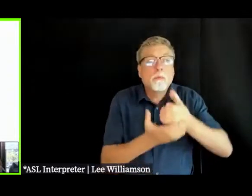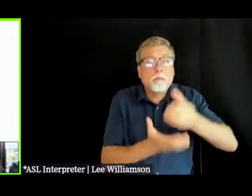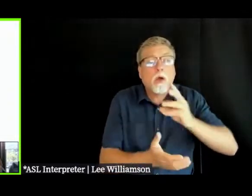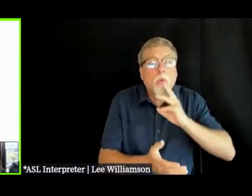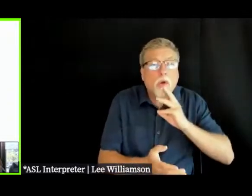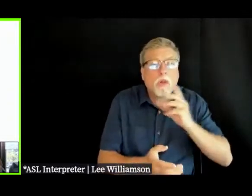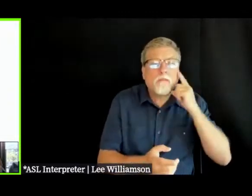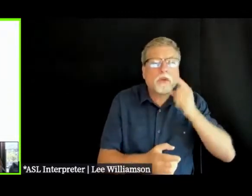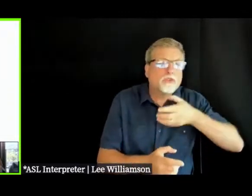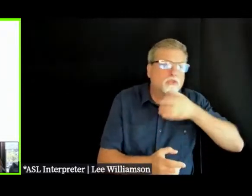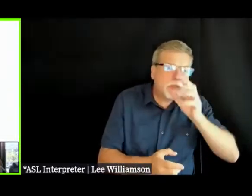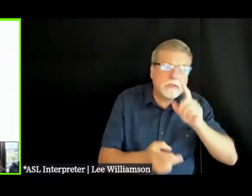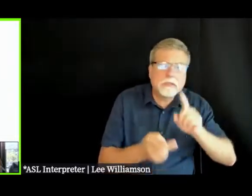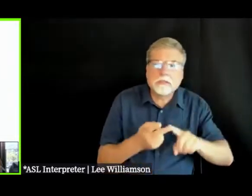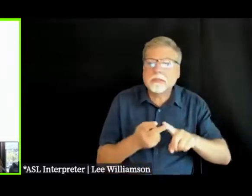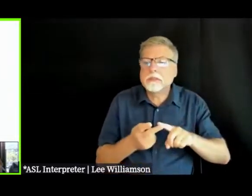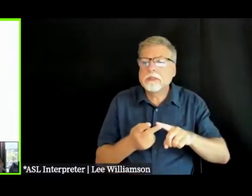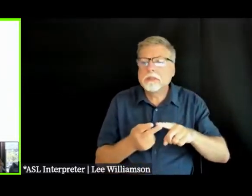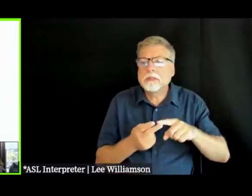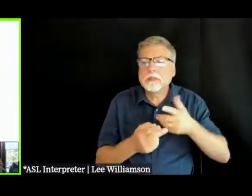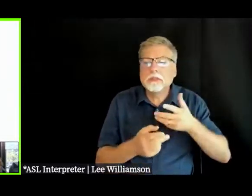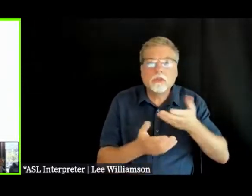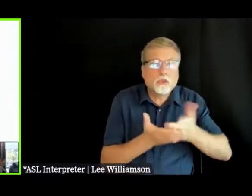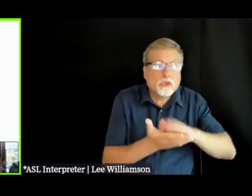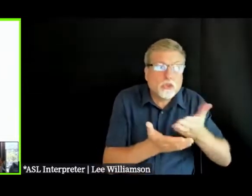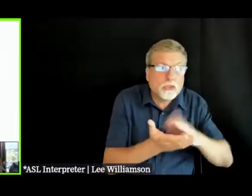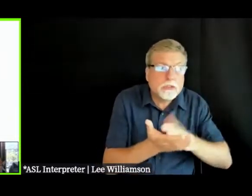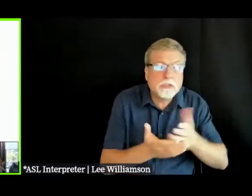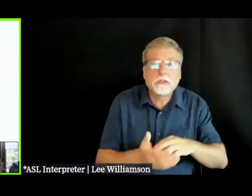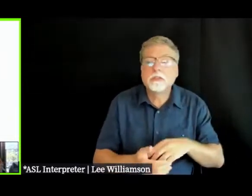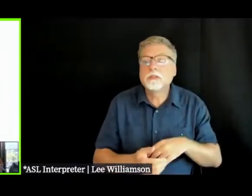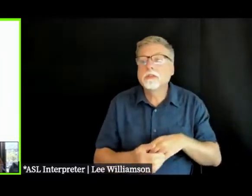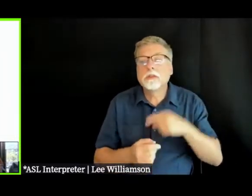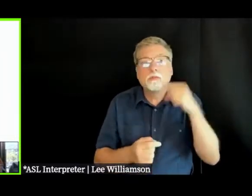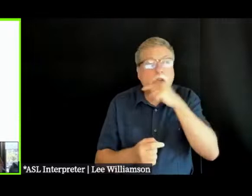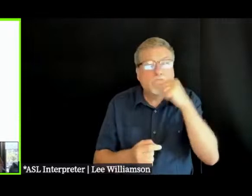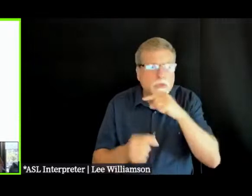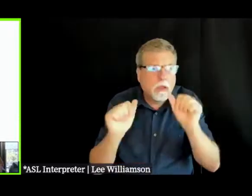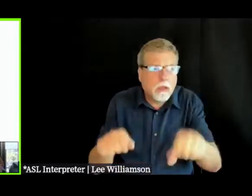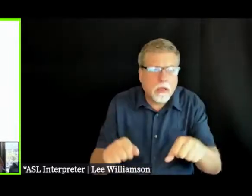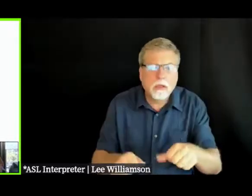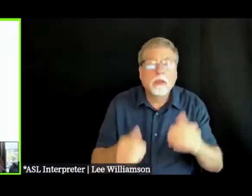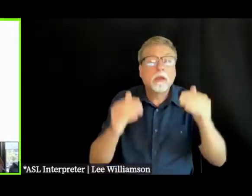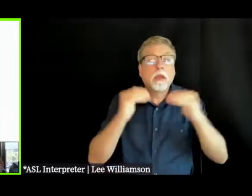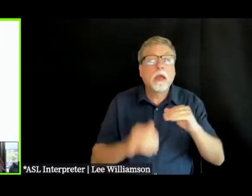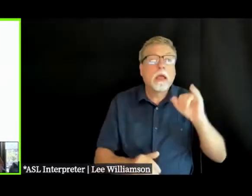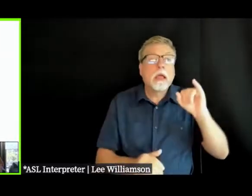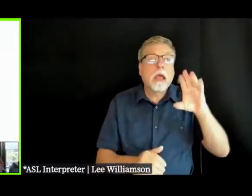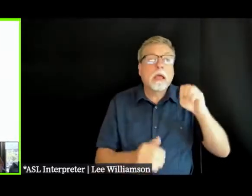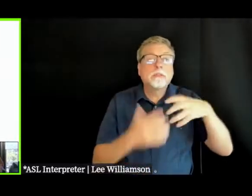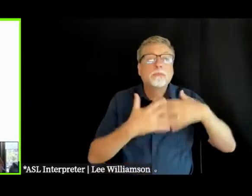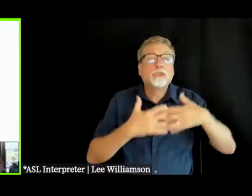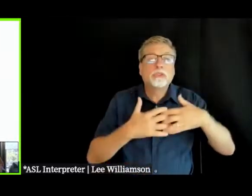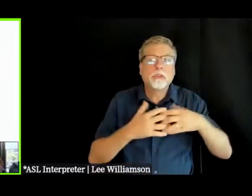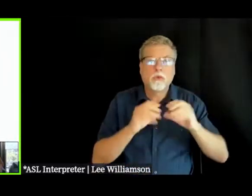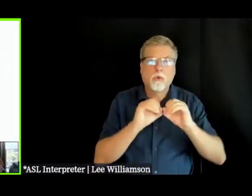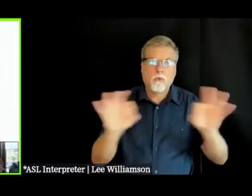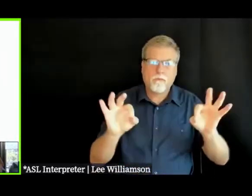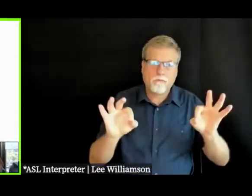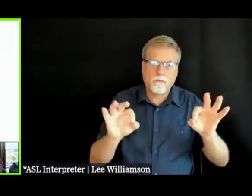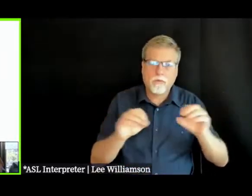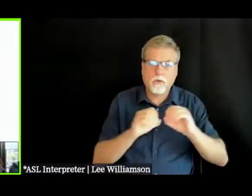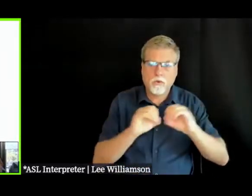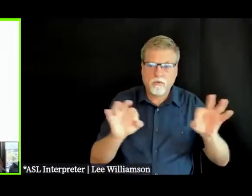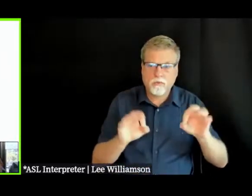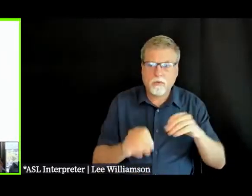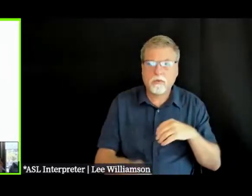cooking, and brushing your teeth. Turn off your ice makers. For us, I have one of those old fridges, and it's just a